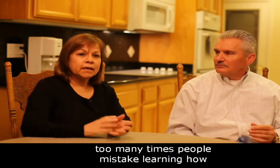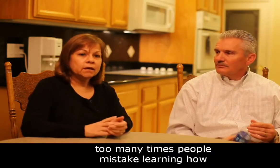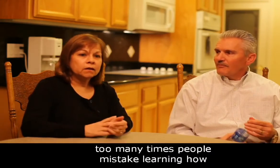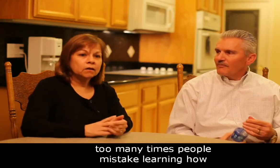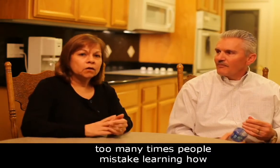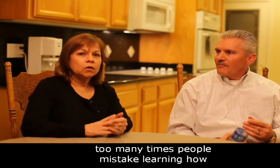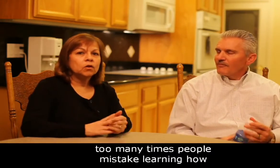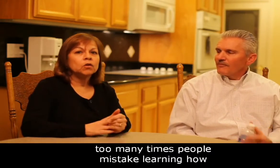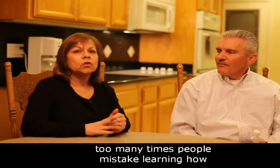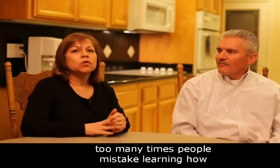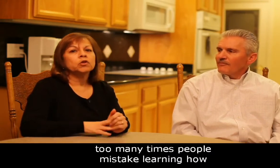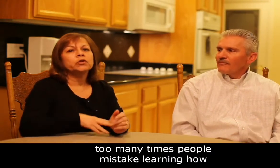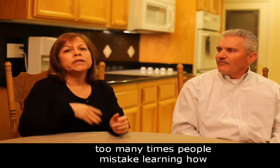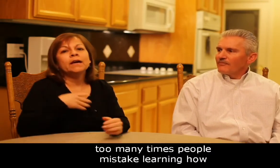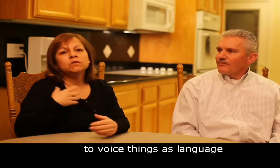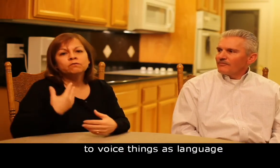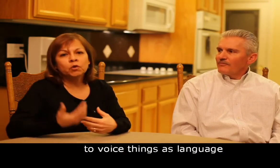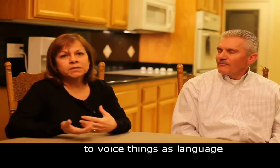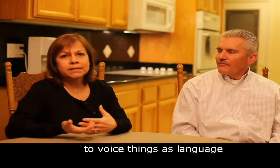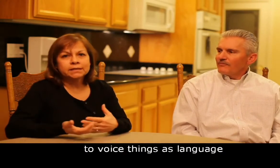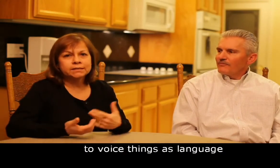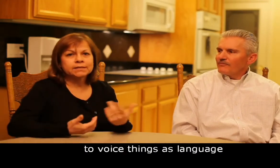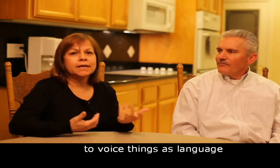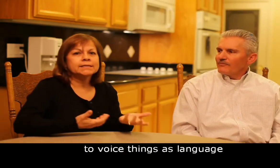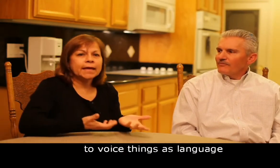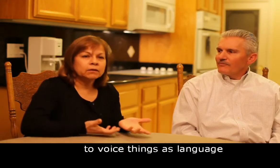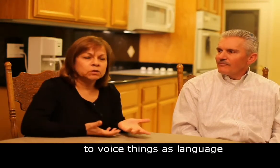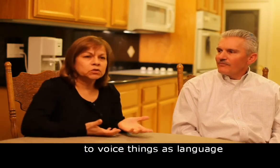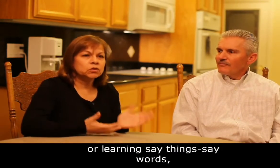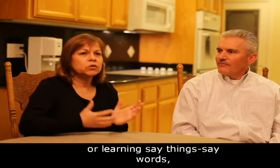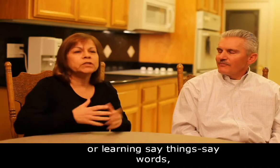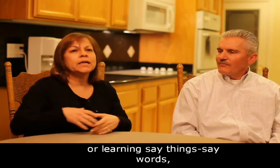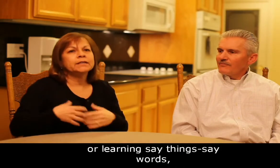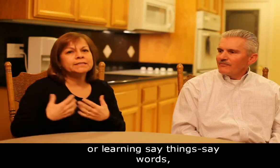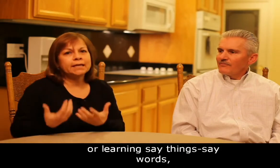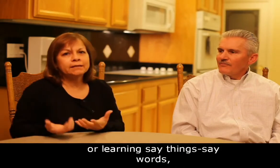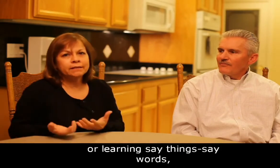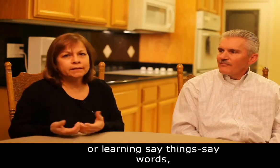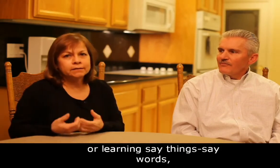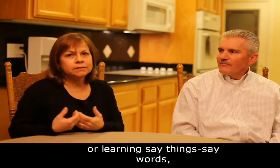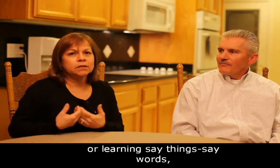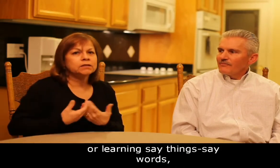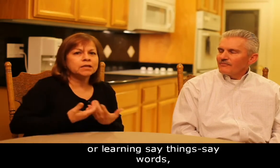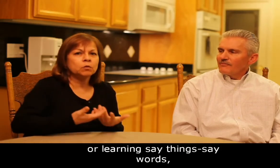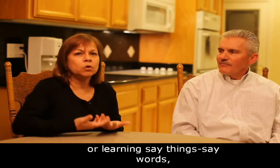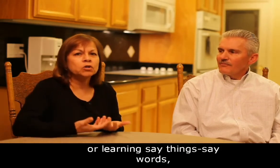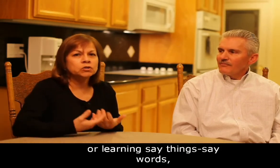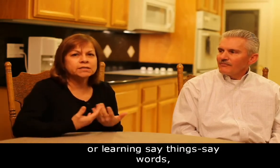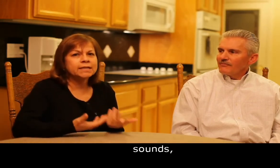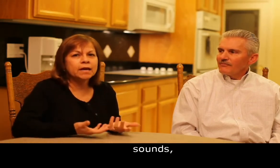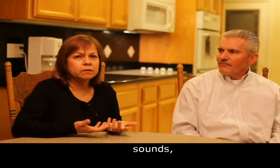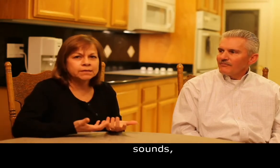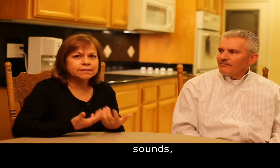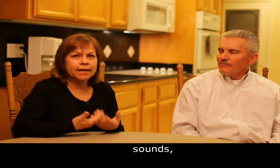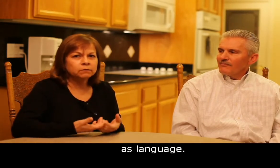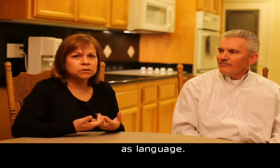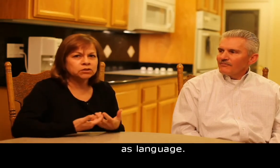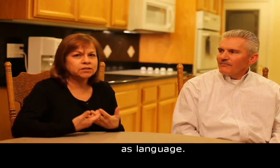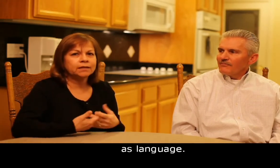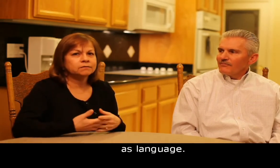mistake learning how to voice things as language, or learning how to say things, so I say words, sounds as language.